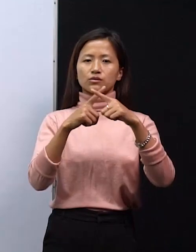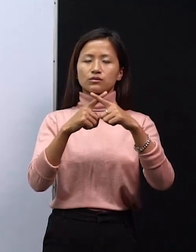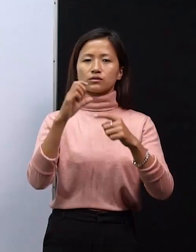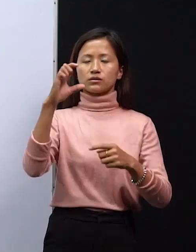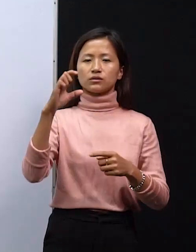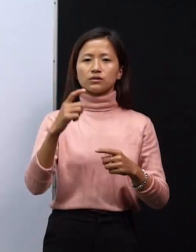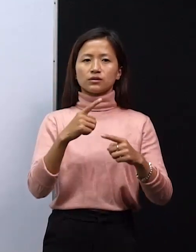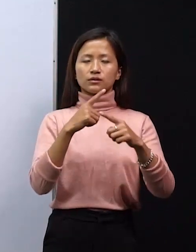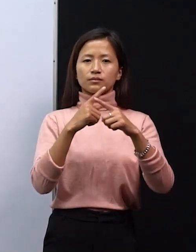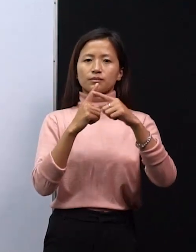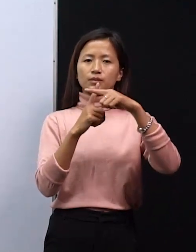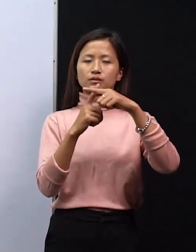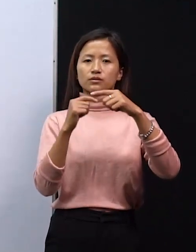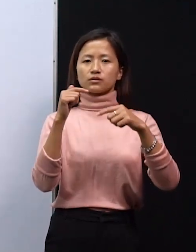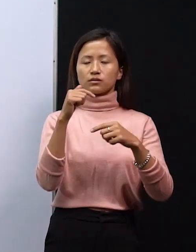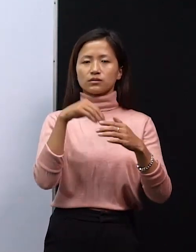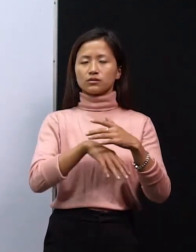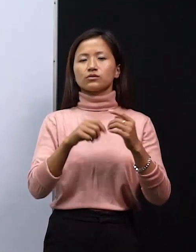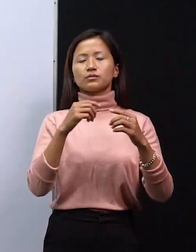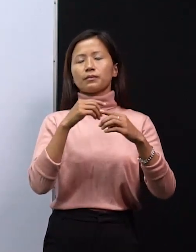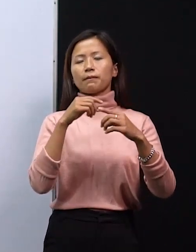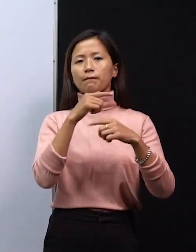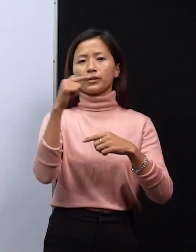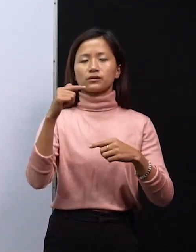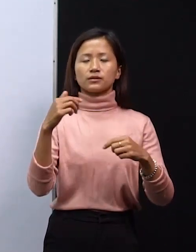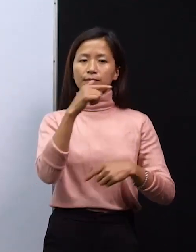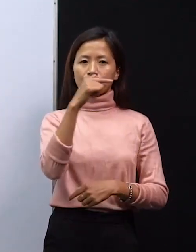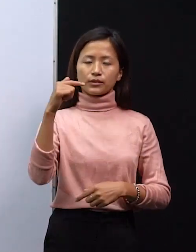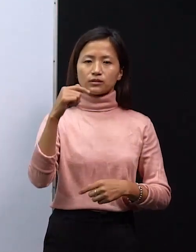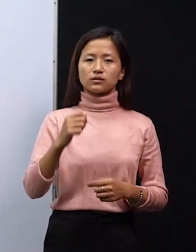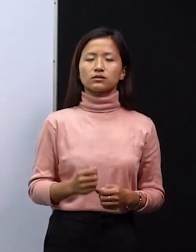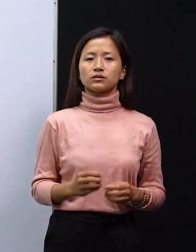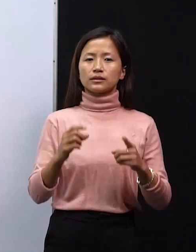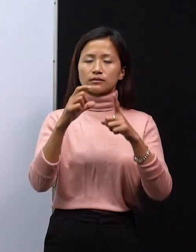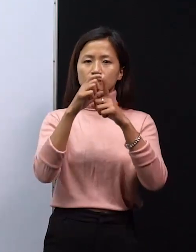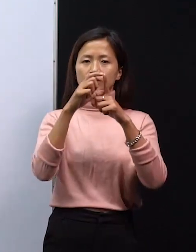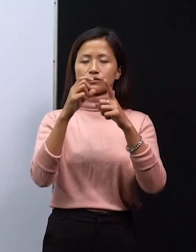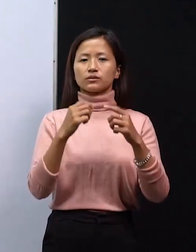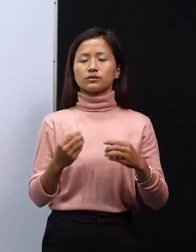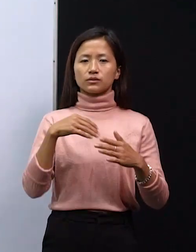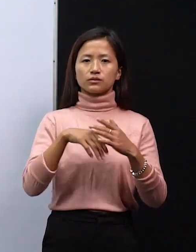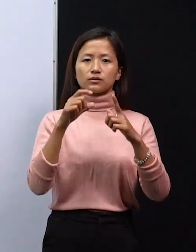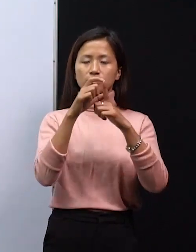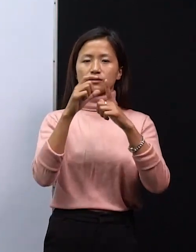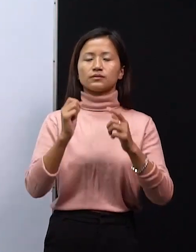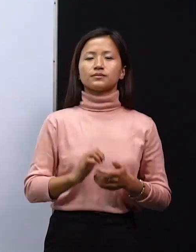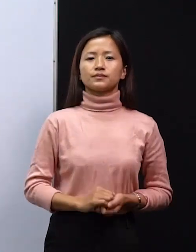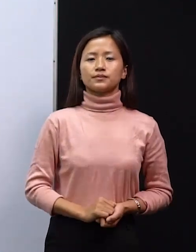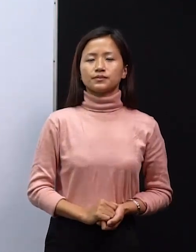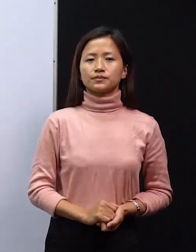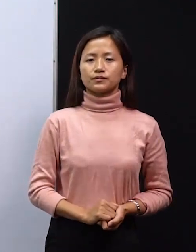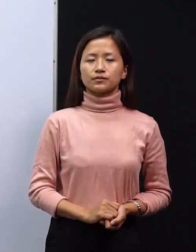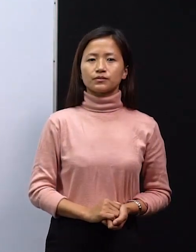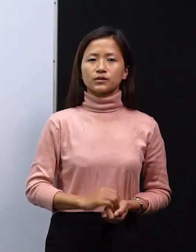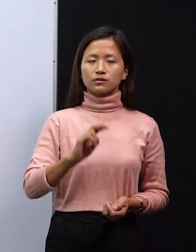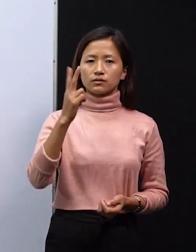into minus minus B into D. So this is for the first part. Second part, you do